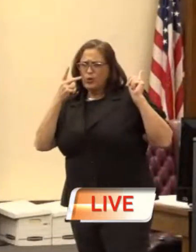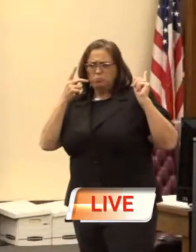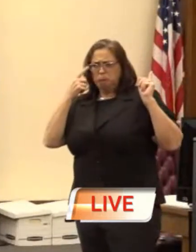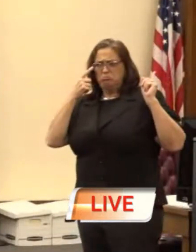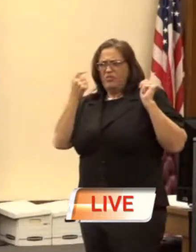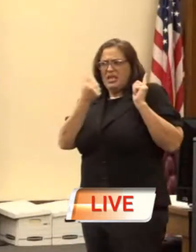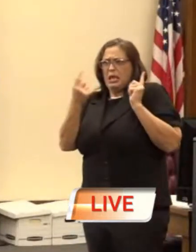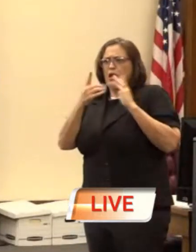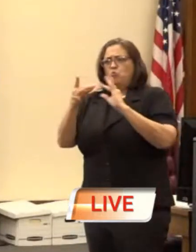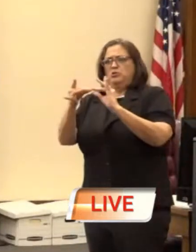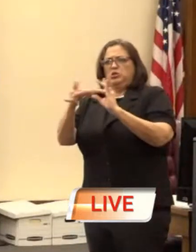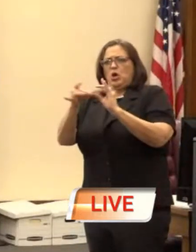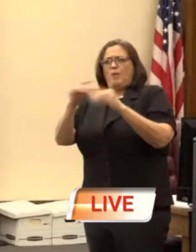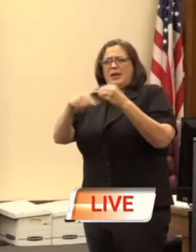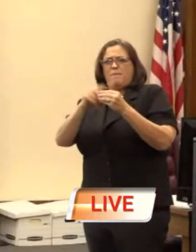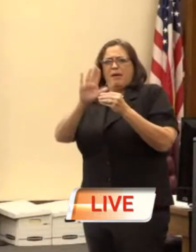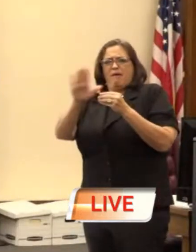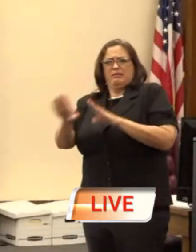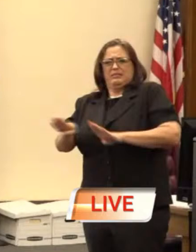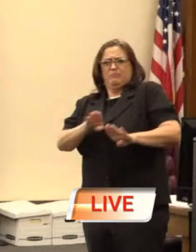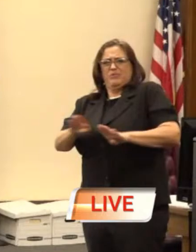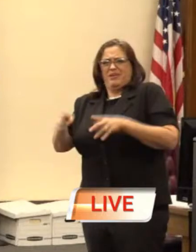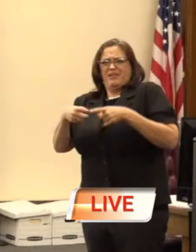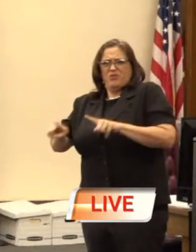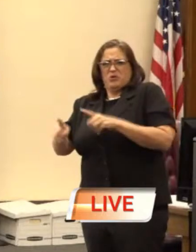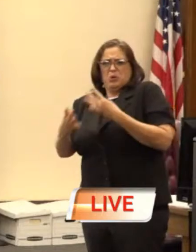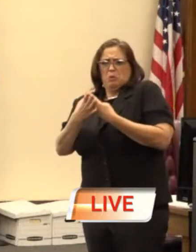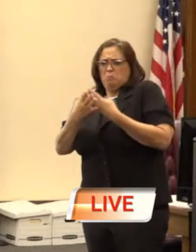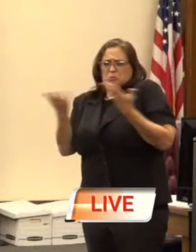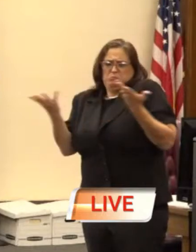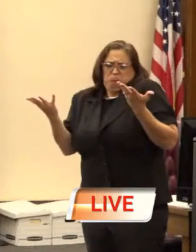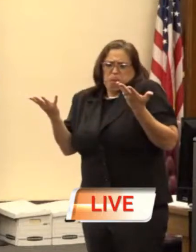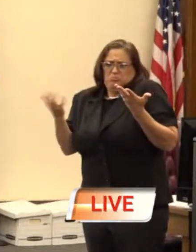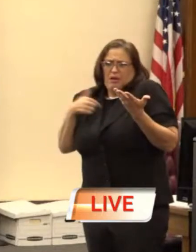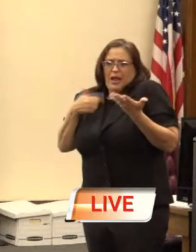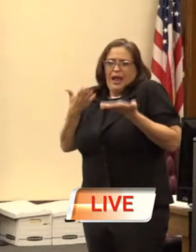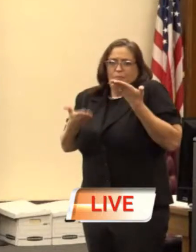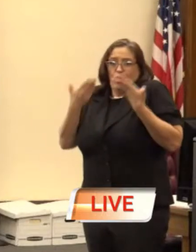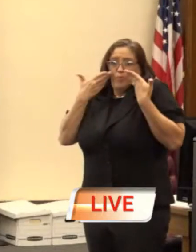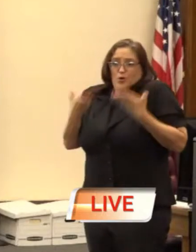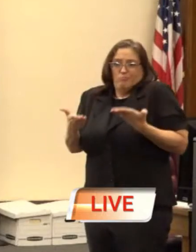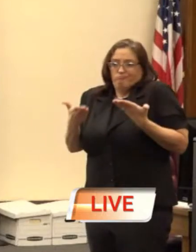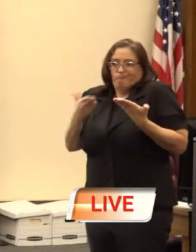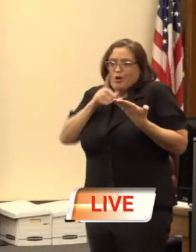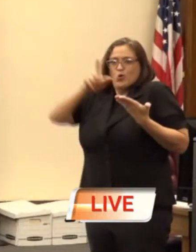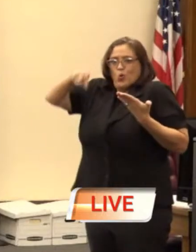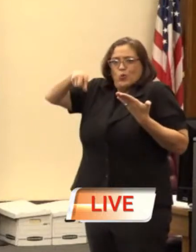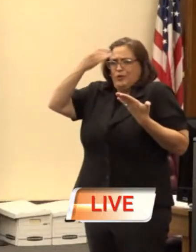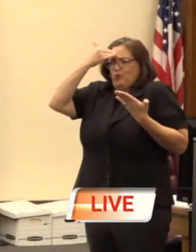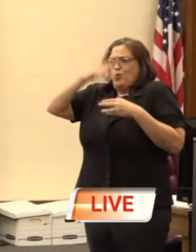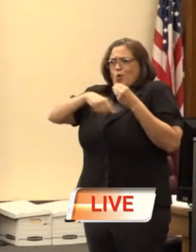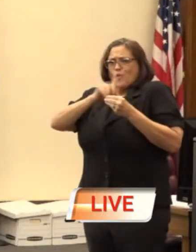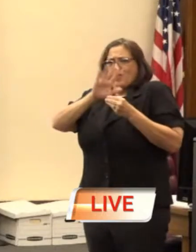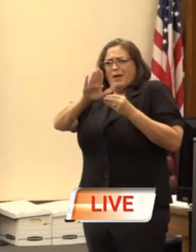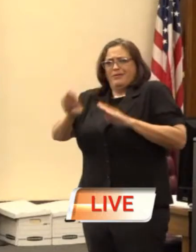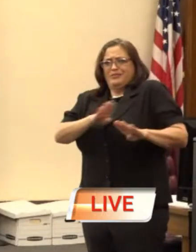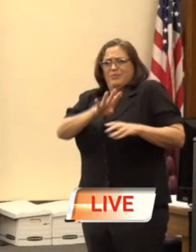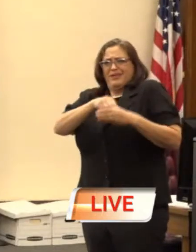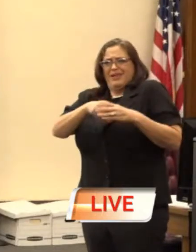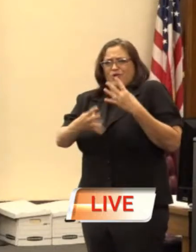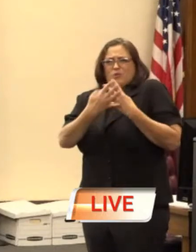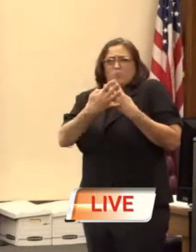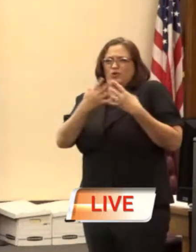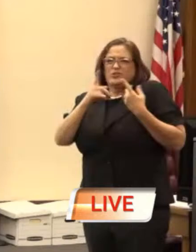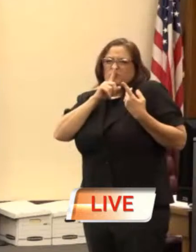probably don't need to even know about all that. I mean, it may be good, may be bad, it's just not really relevant,